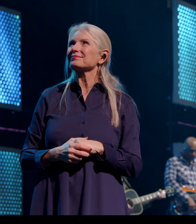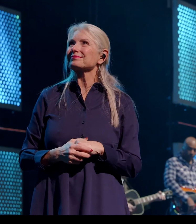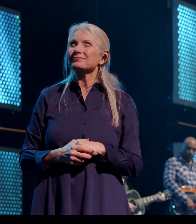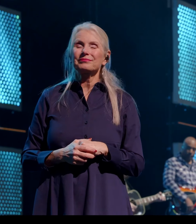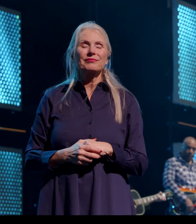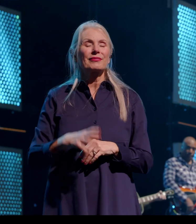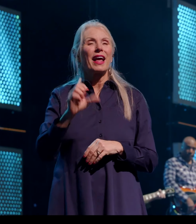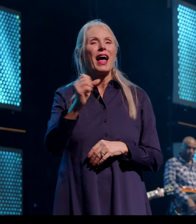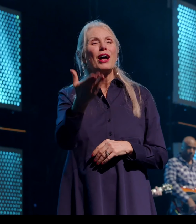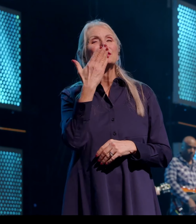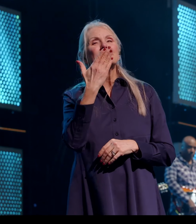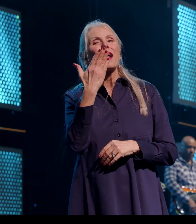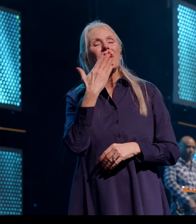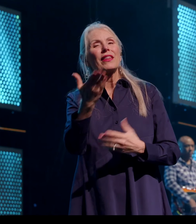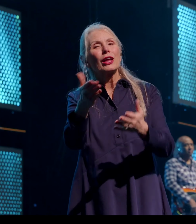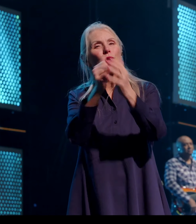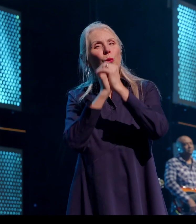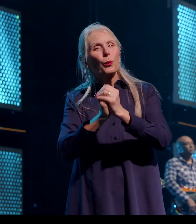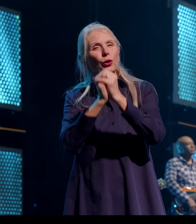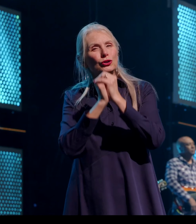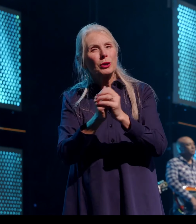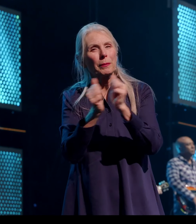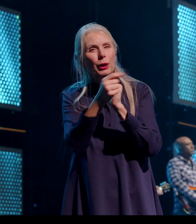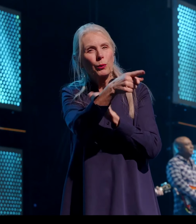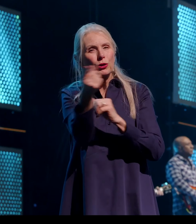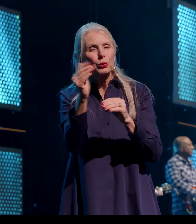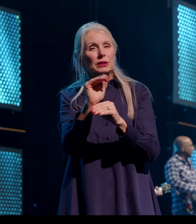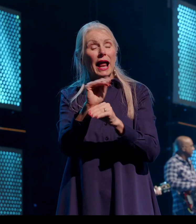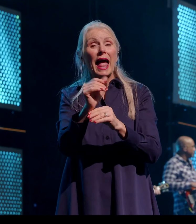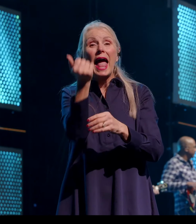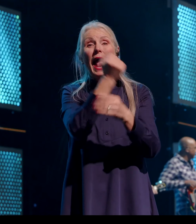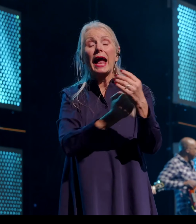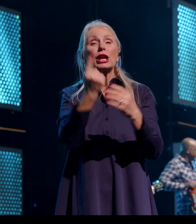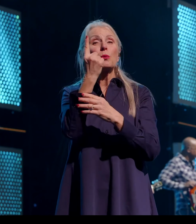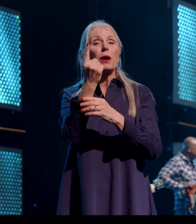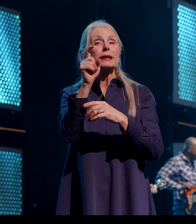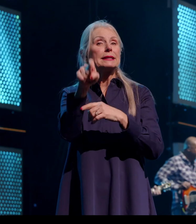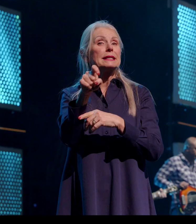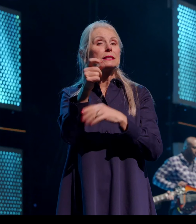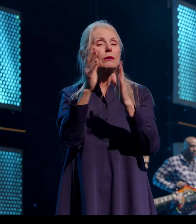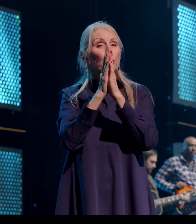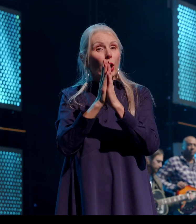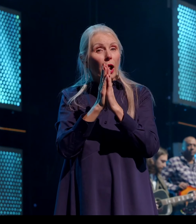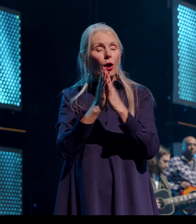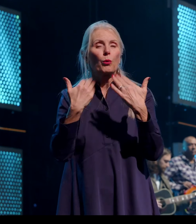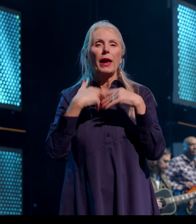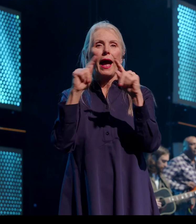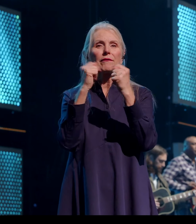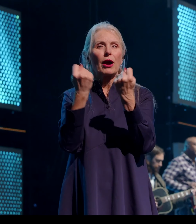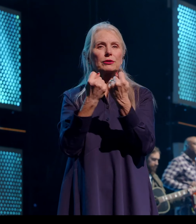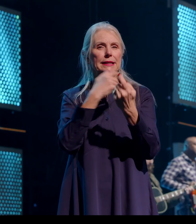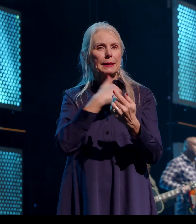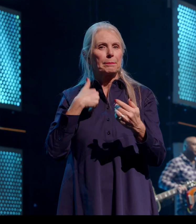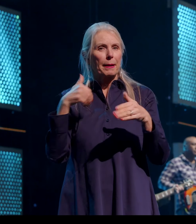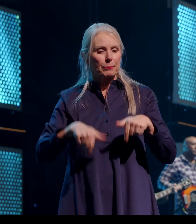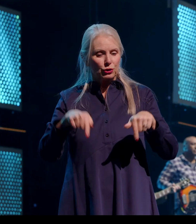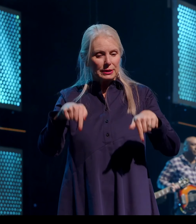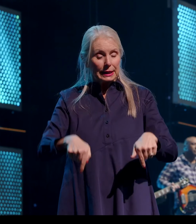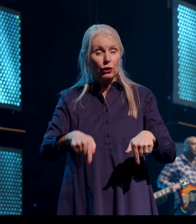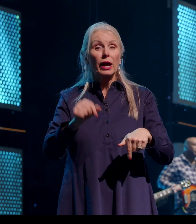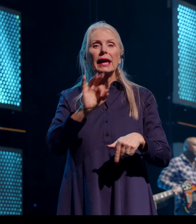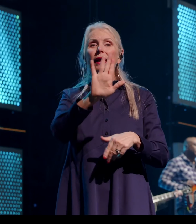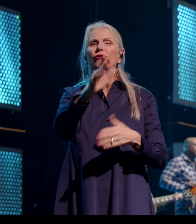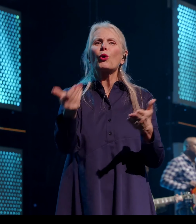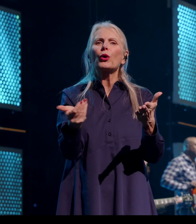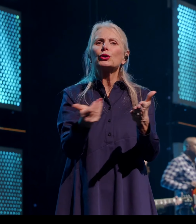It has been so wonderful worshiping with you tonight, church. If anyone has any prayer, we're going to have team members up here who are willing to pray with you. If you are